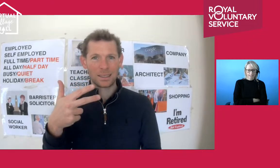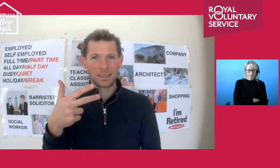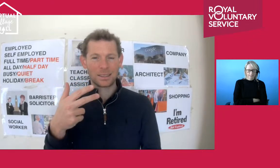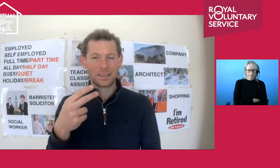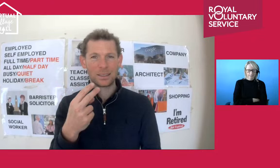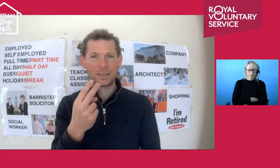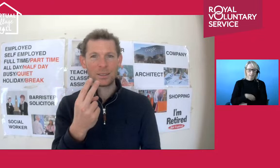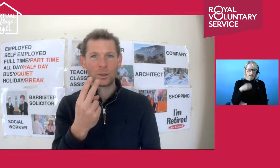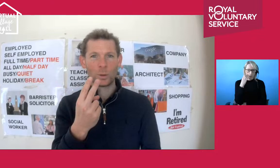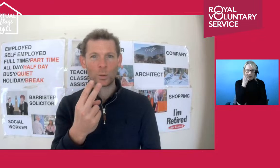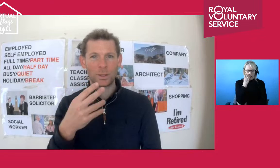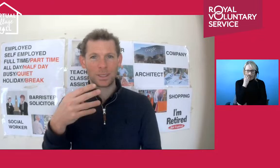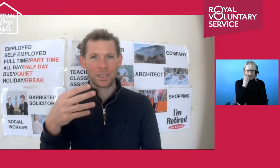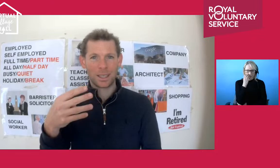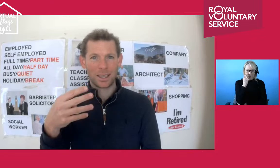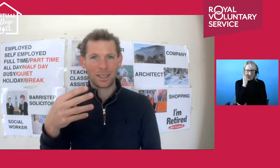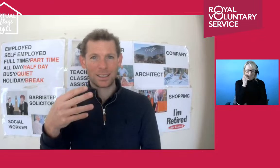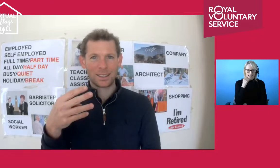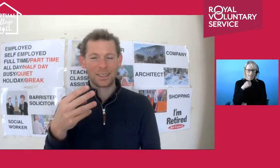28,